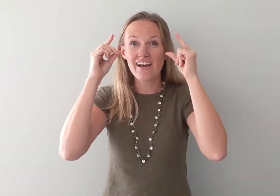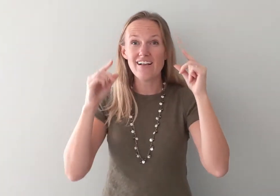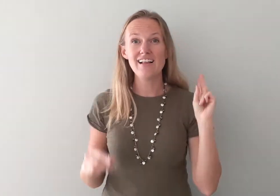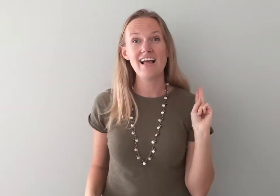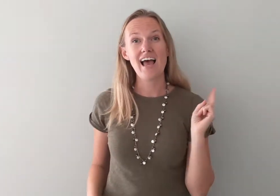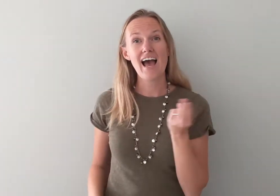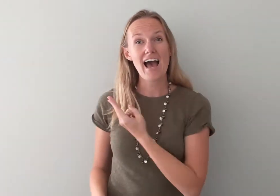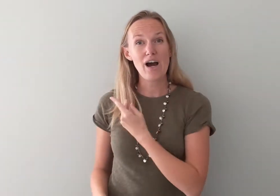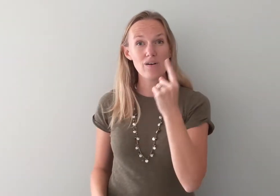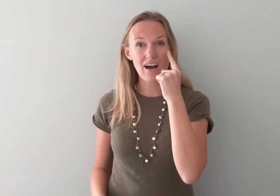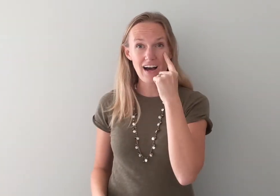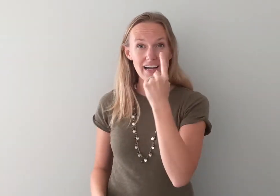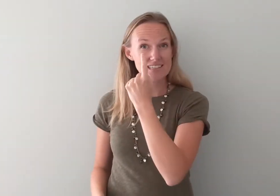unveil our eyes.